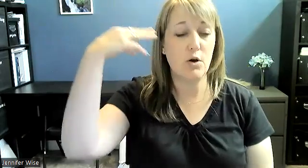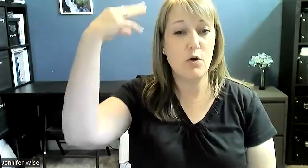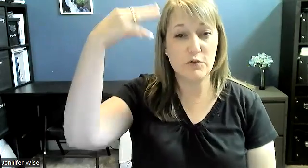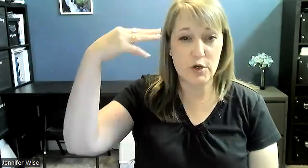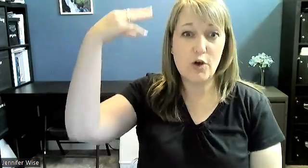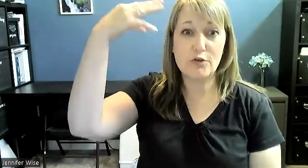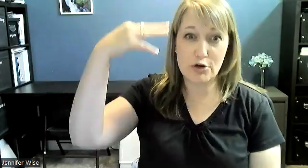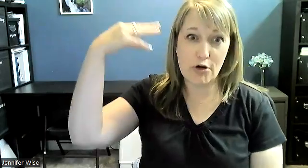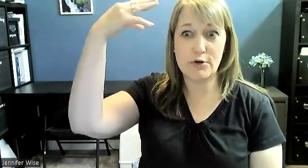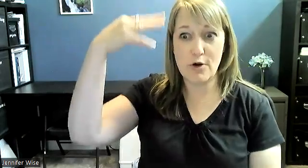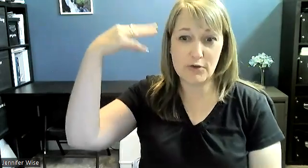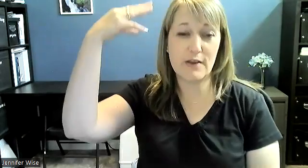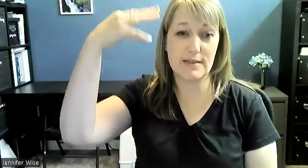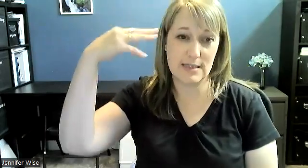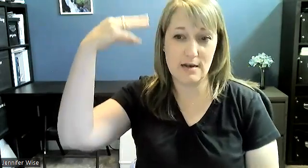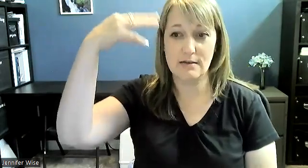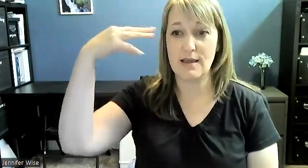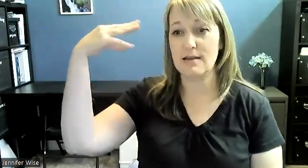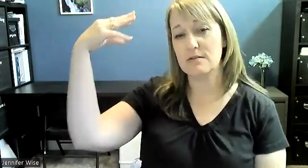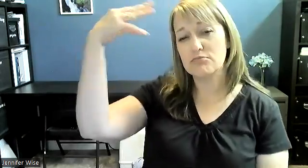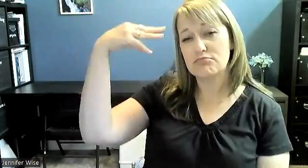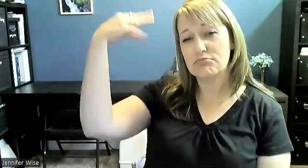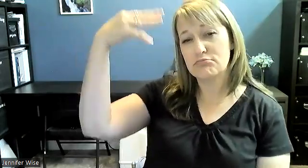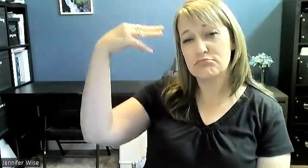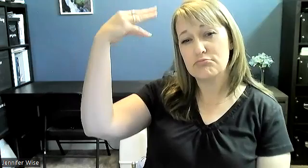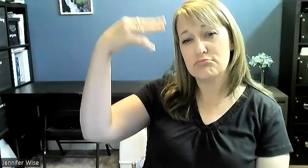over and over and over and over in the sun. Okay, so